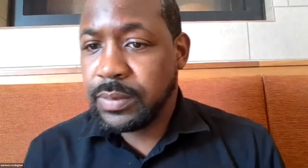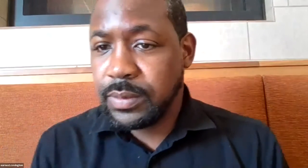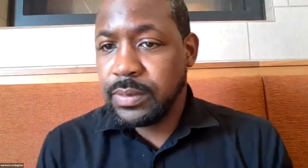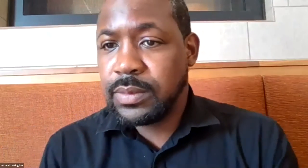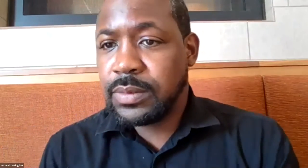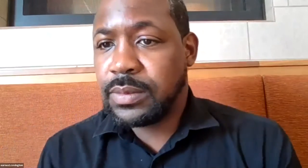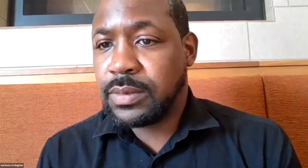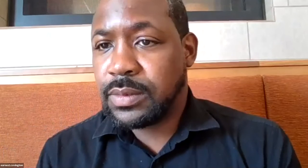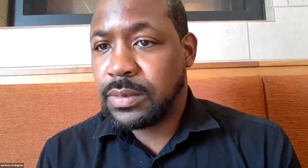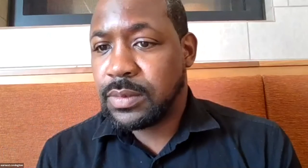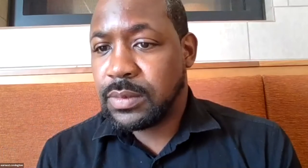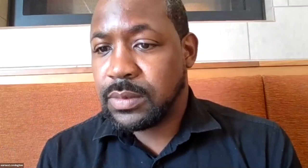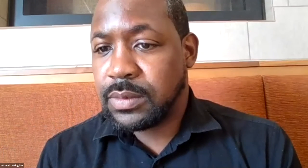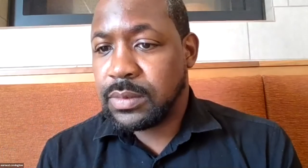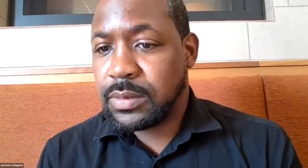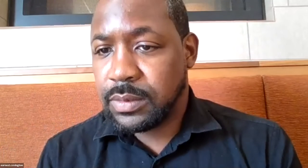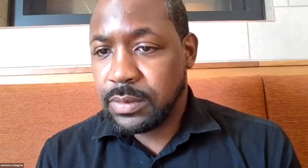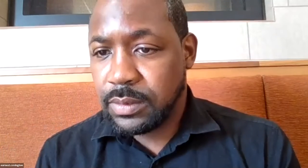how they Wait, just differ from other jobs.